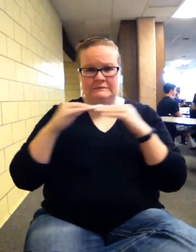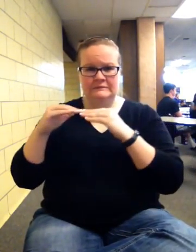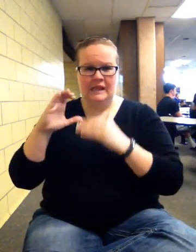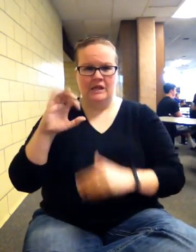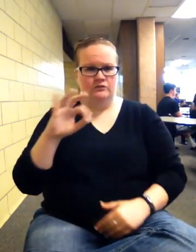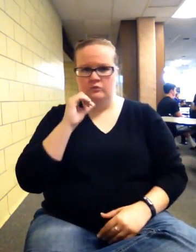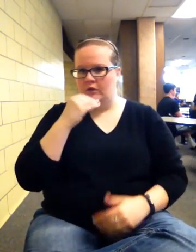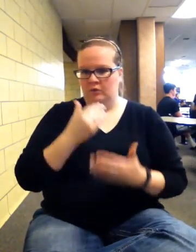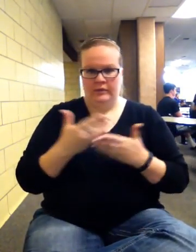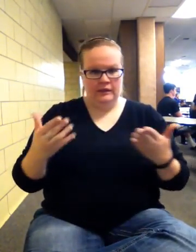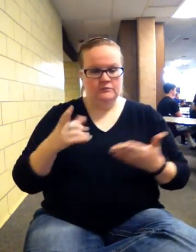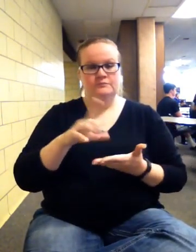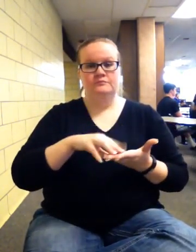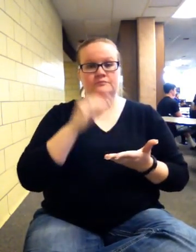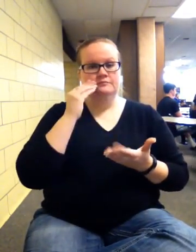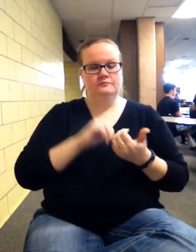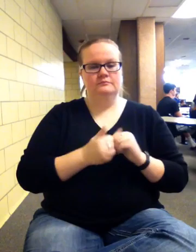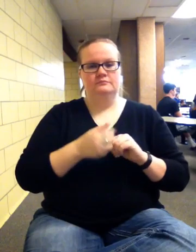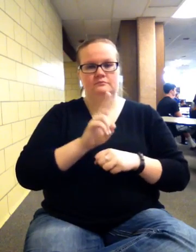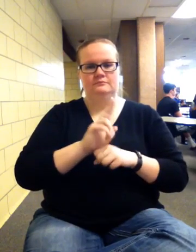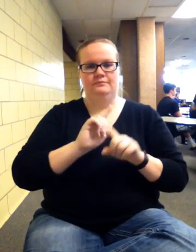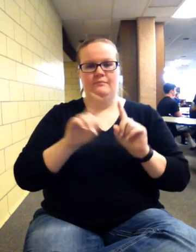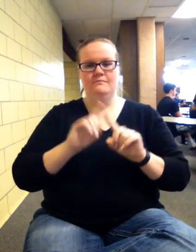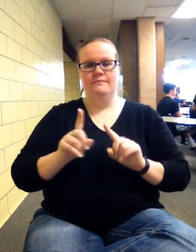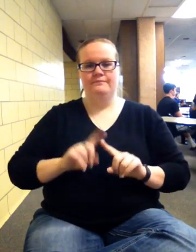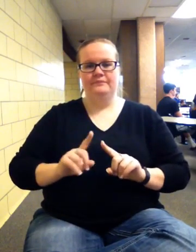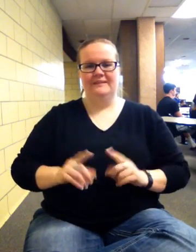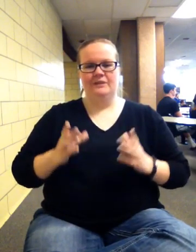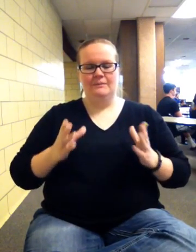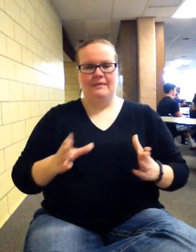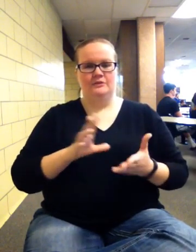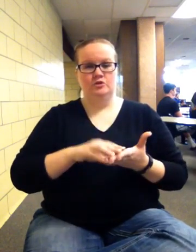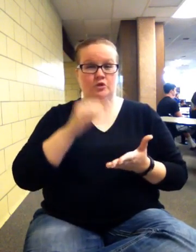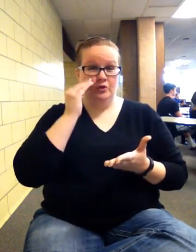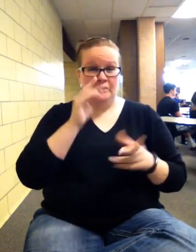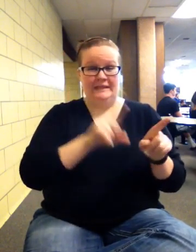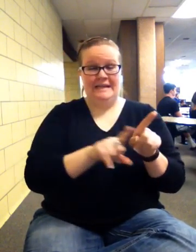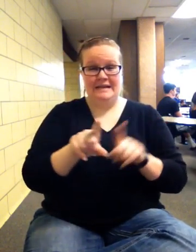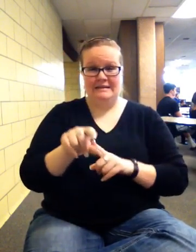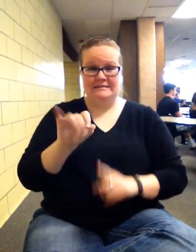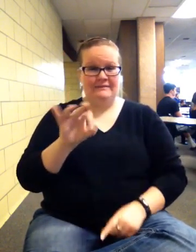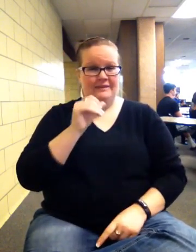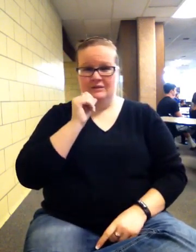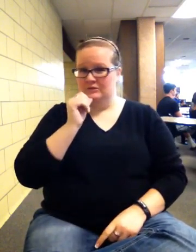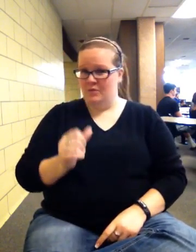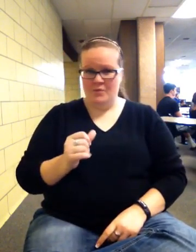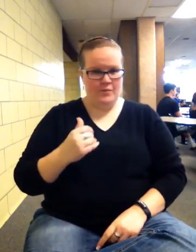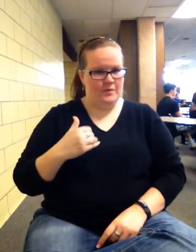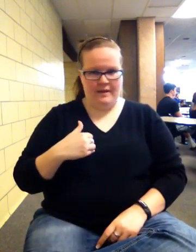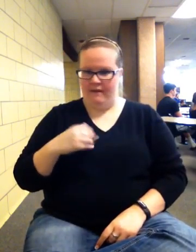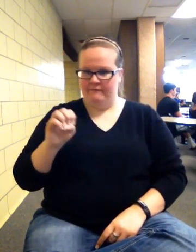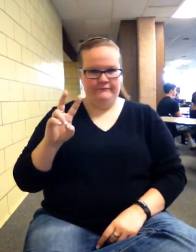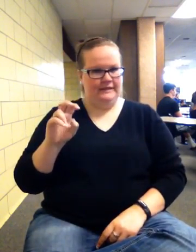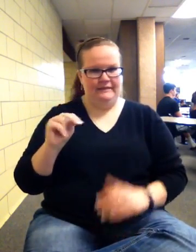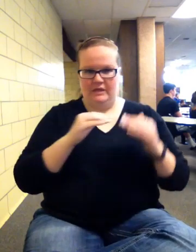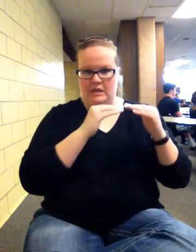learning how to use these different methods, learn them as if they don't have to think cash flows. Because I know they're shortcuts if